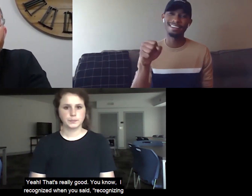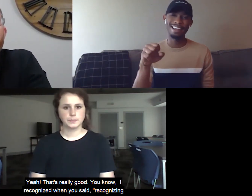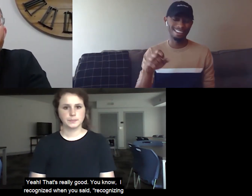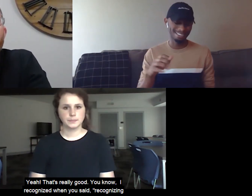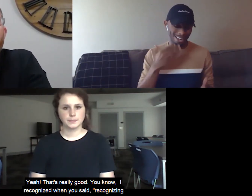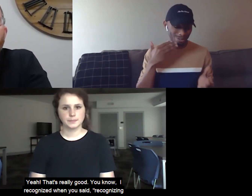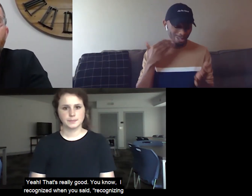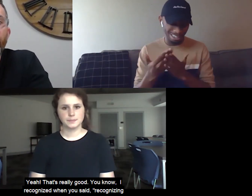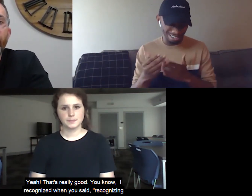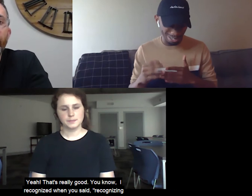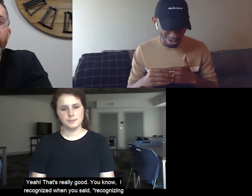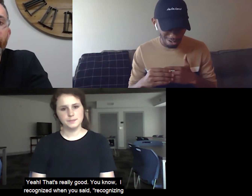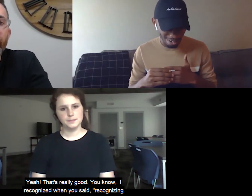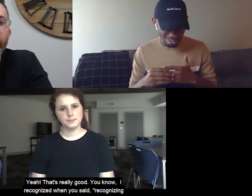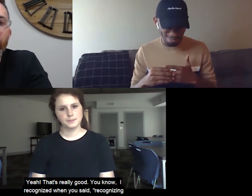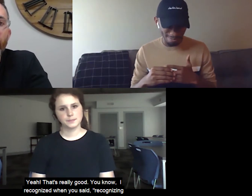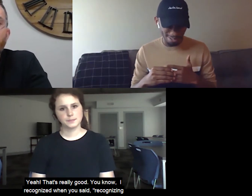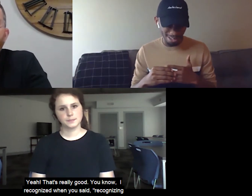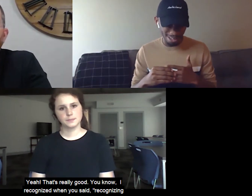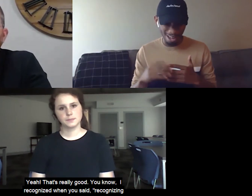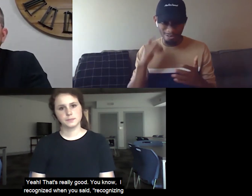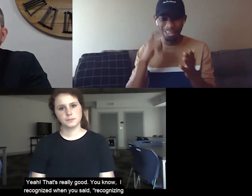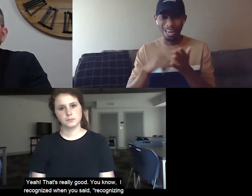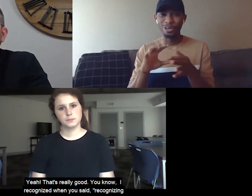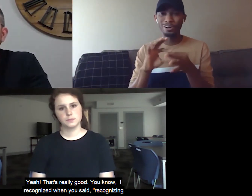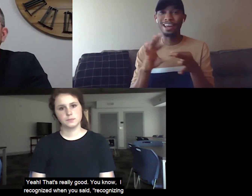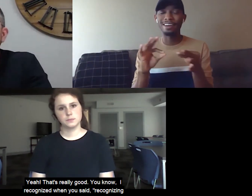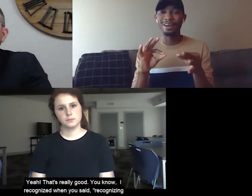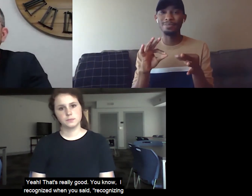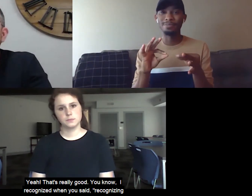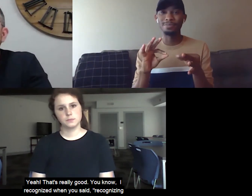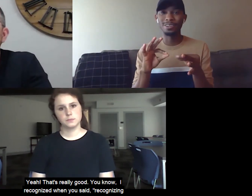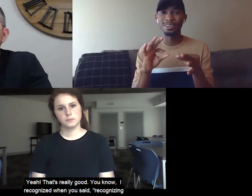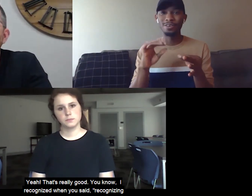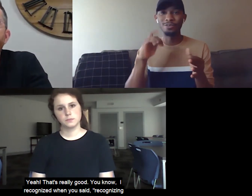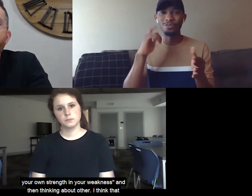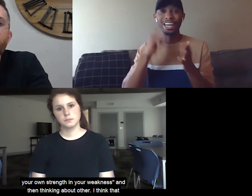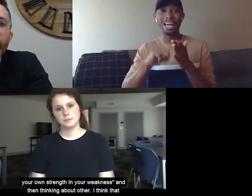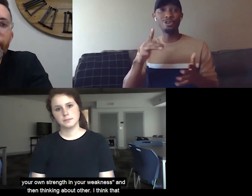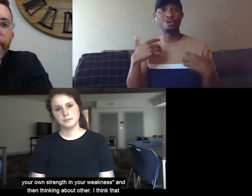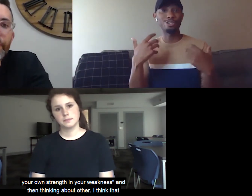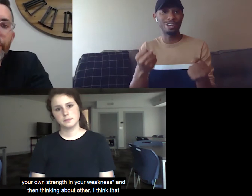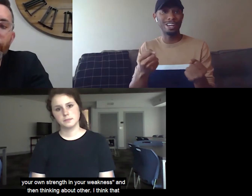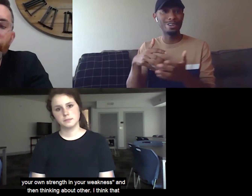Yeah, yeah, that's really good. Um, I recognize when you said recognizing your own strength and your